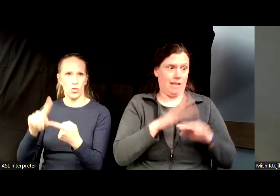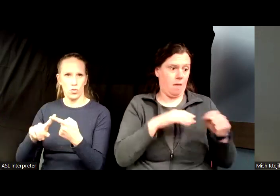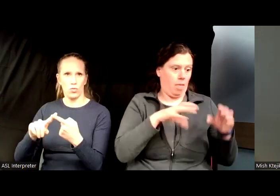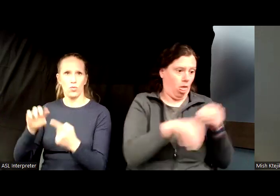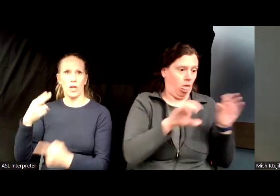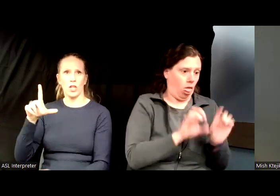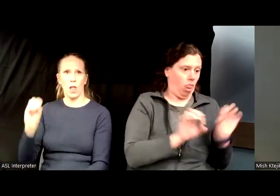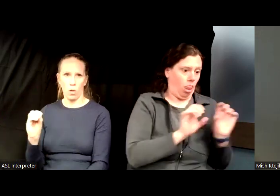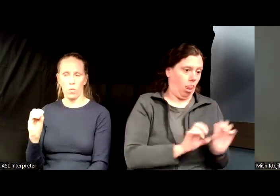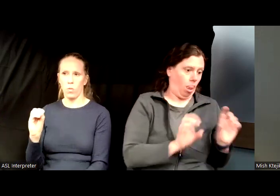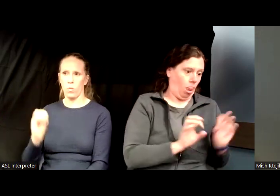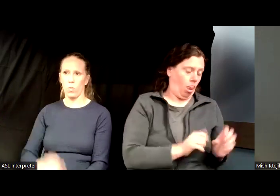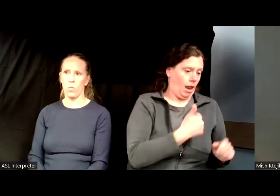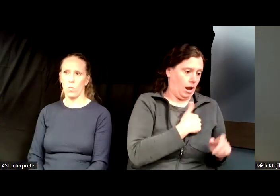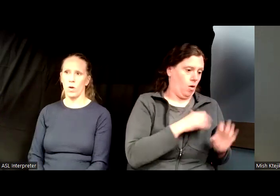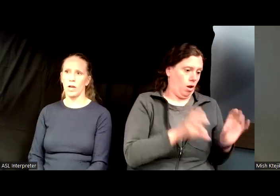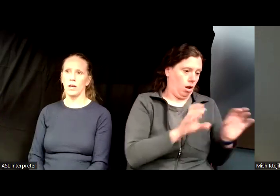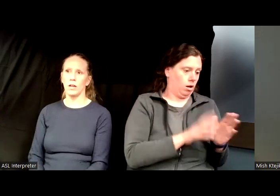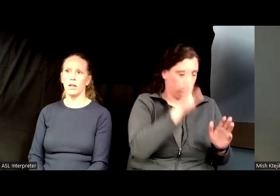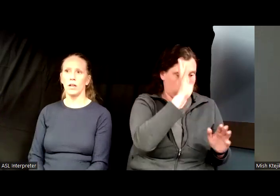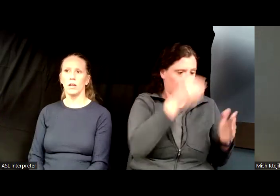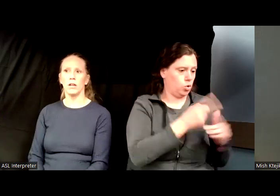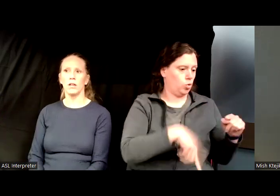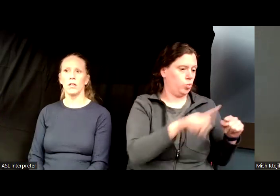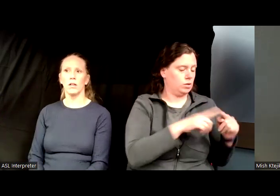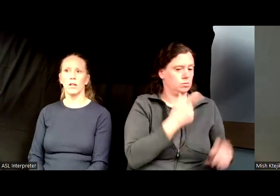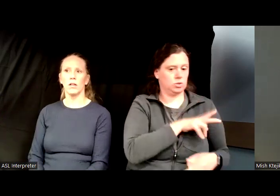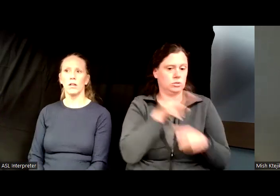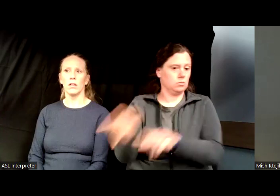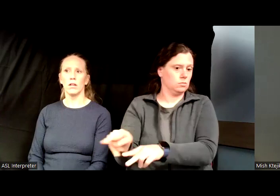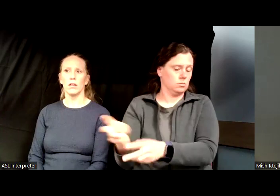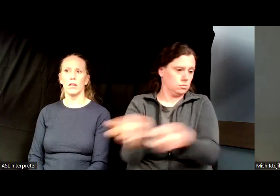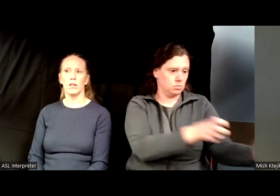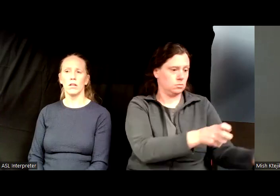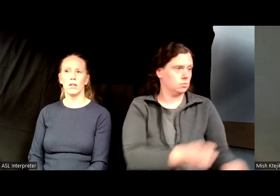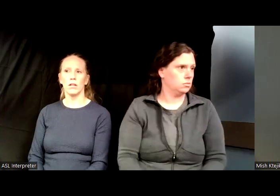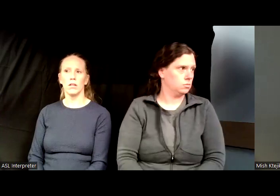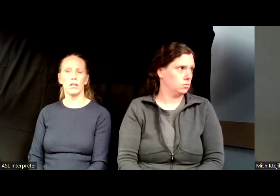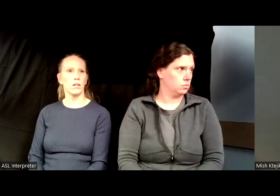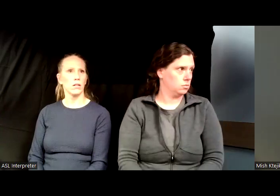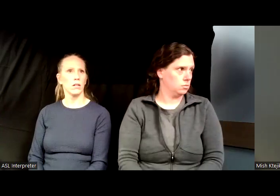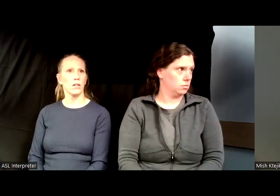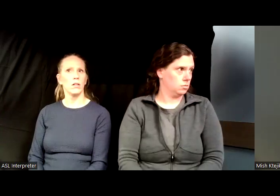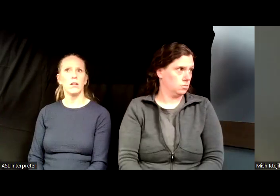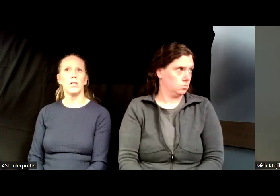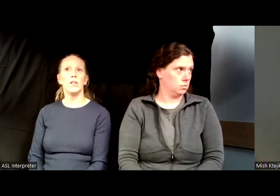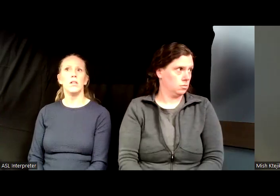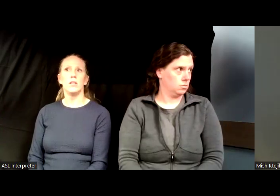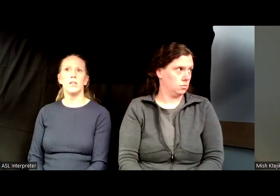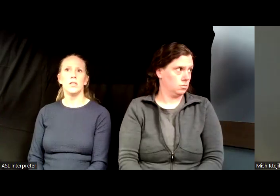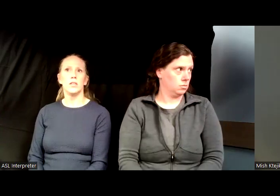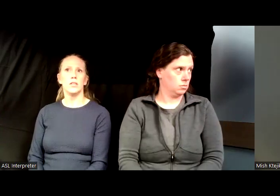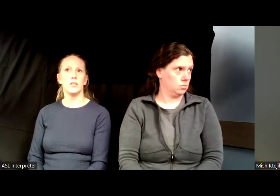So Yeah, so we just keep adding on to the cycles. Instead of doing that, we could just